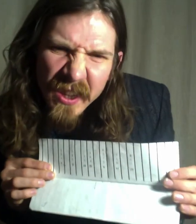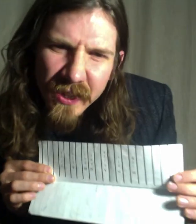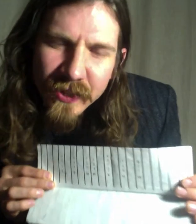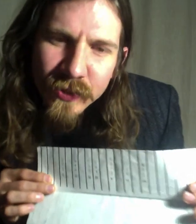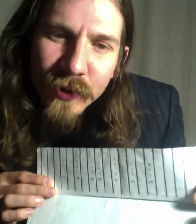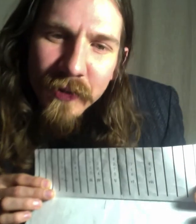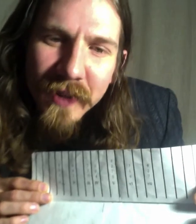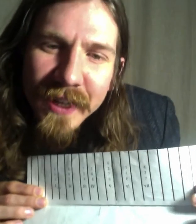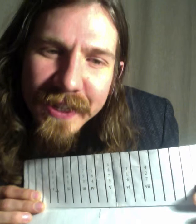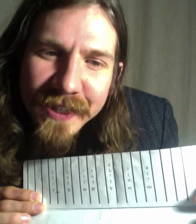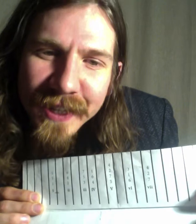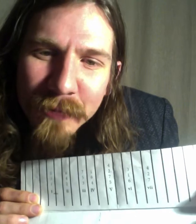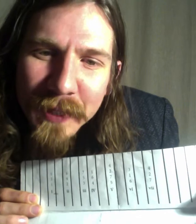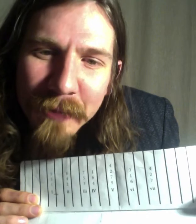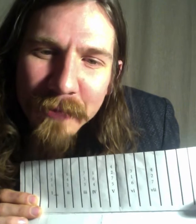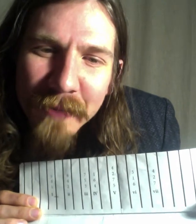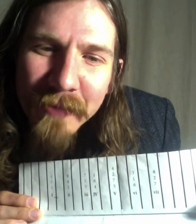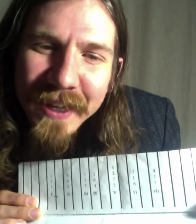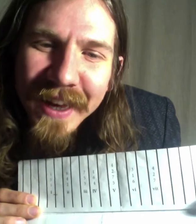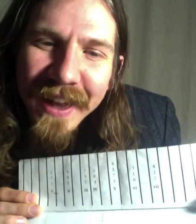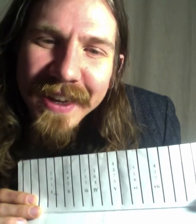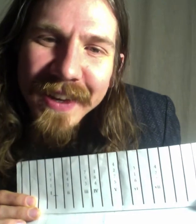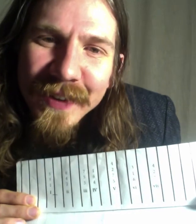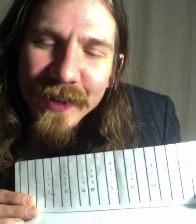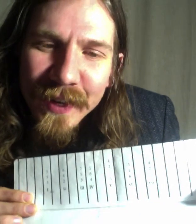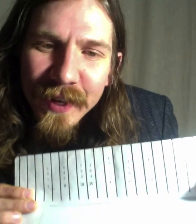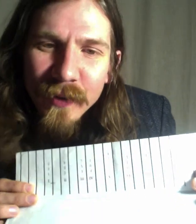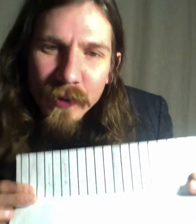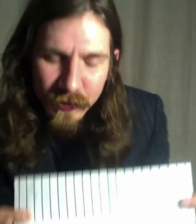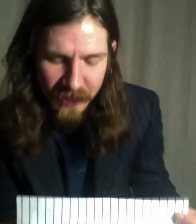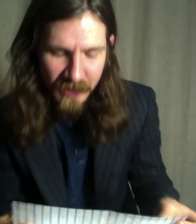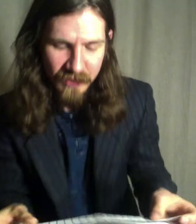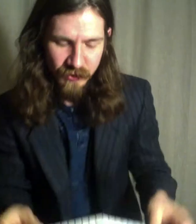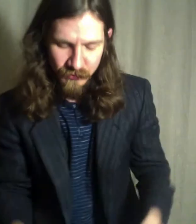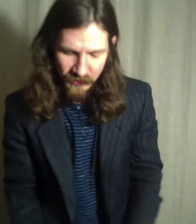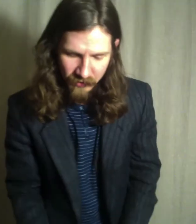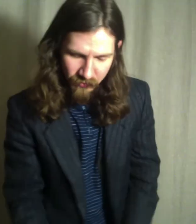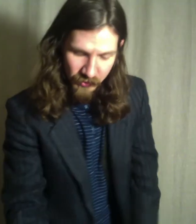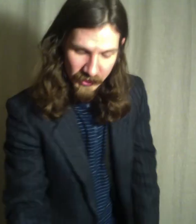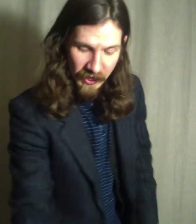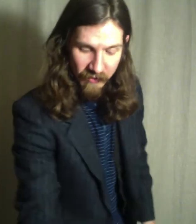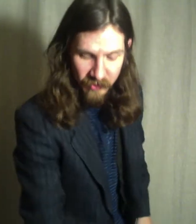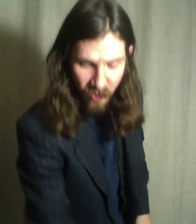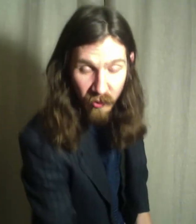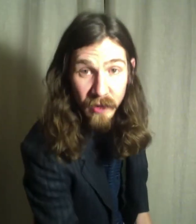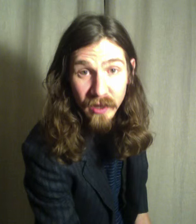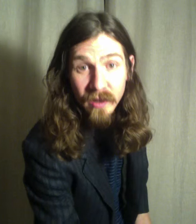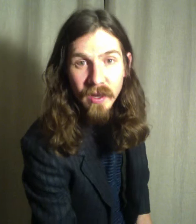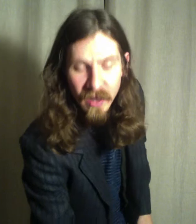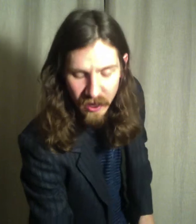A sort of a skip, skip, skip mentality, which we can get to if we dive into harmony and